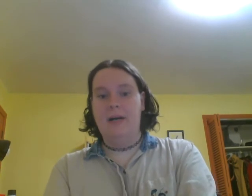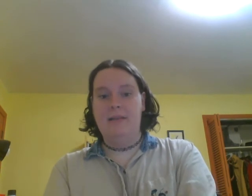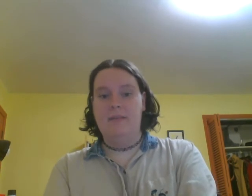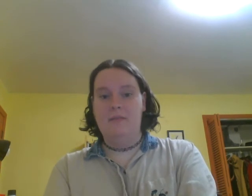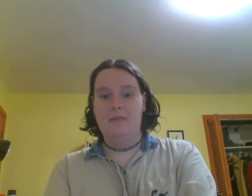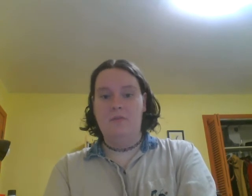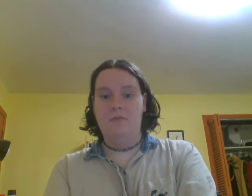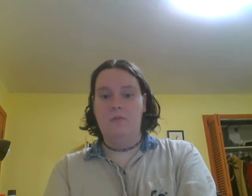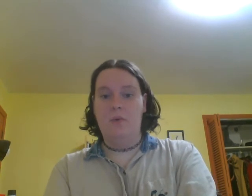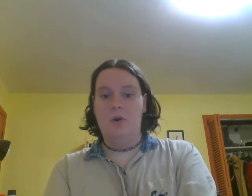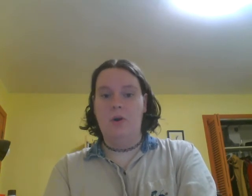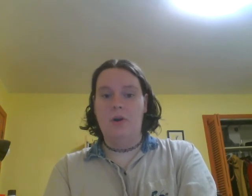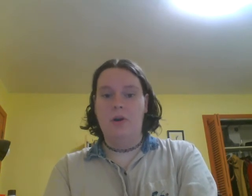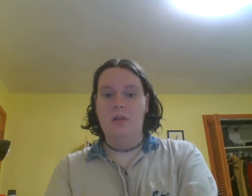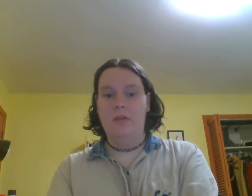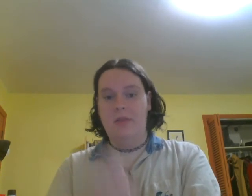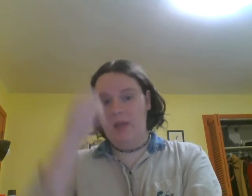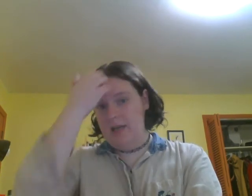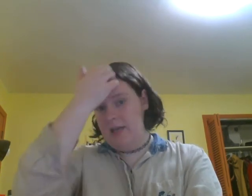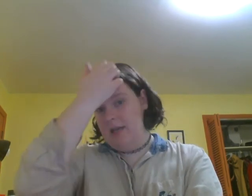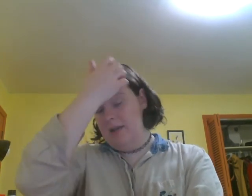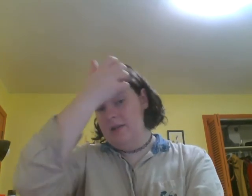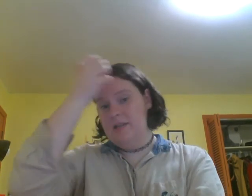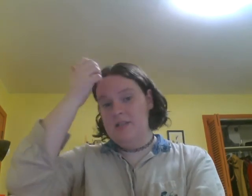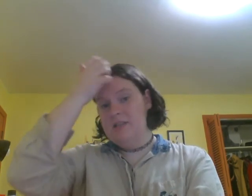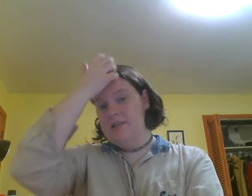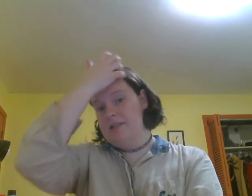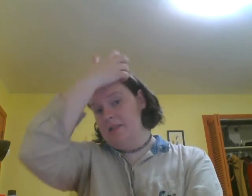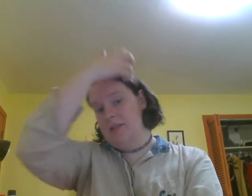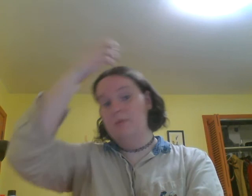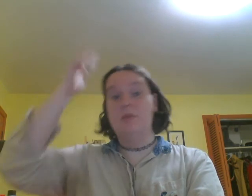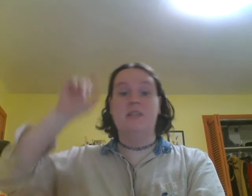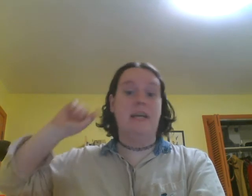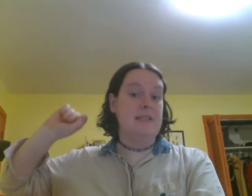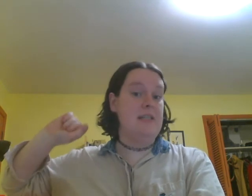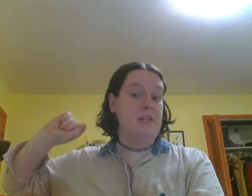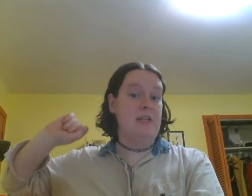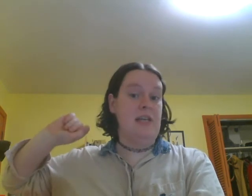But for the digits, the tens digit in